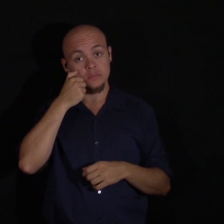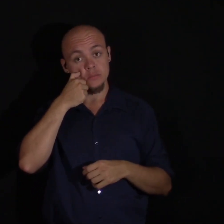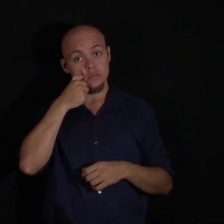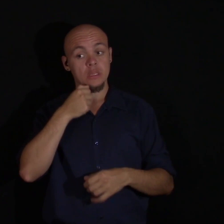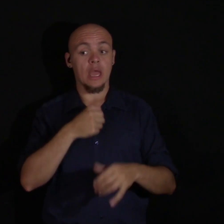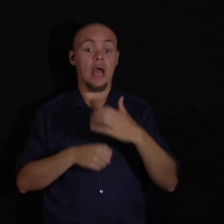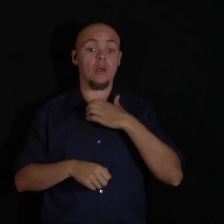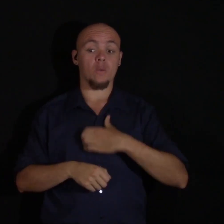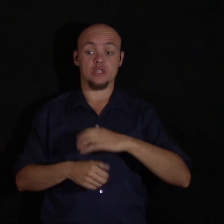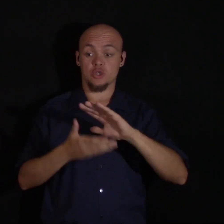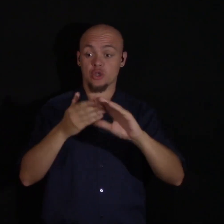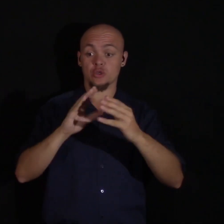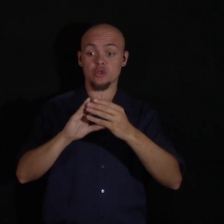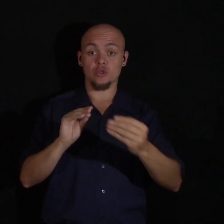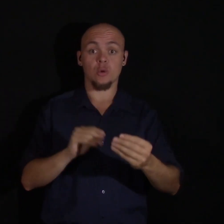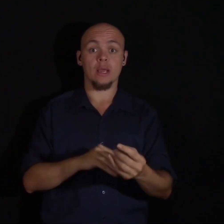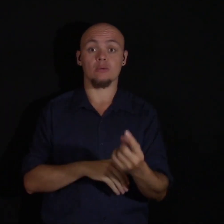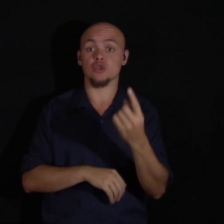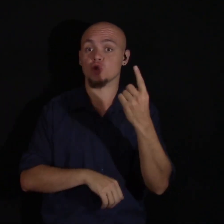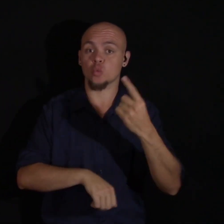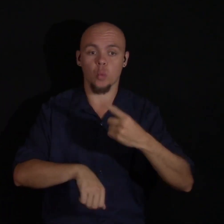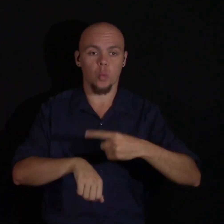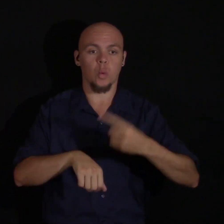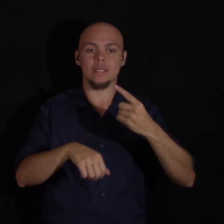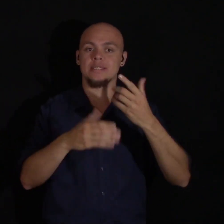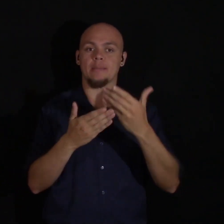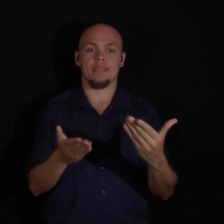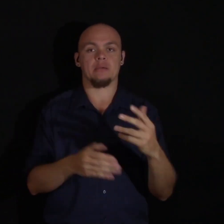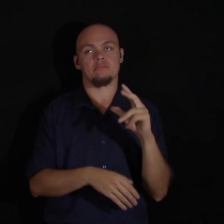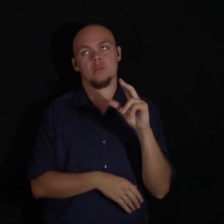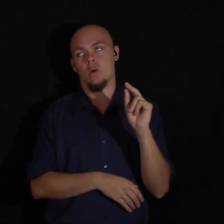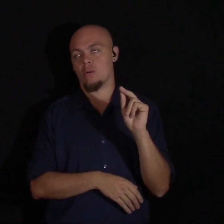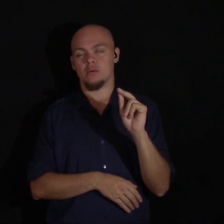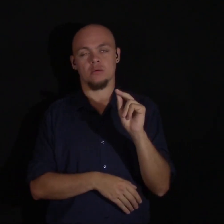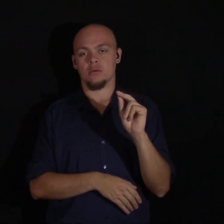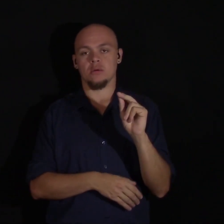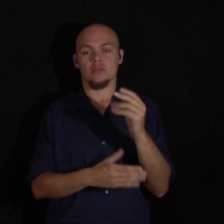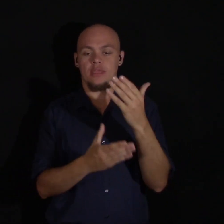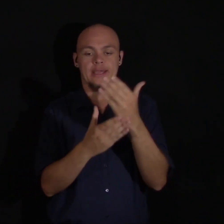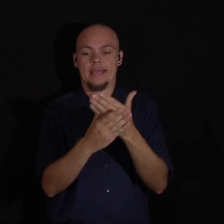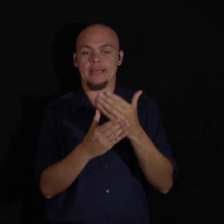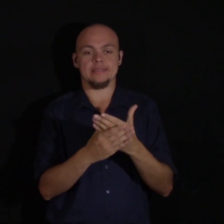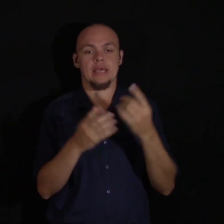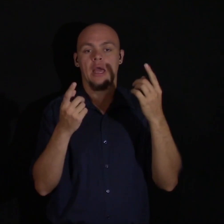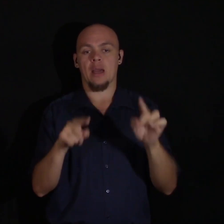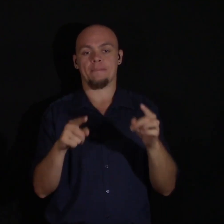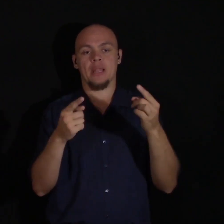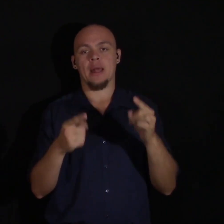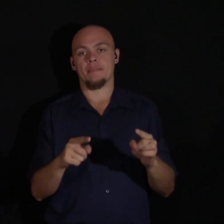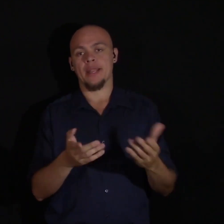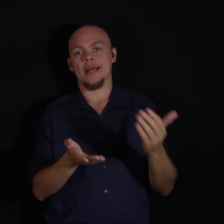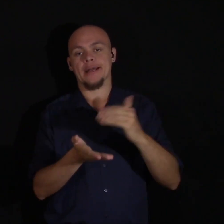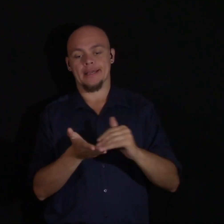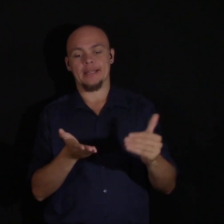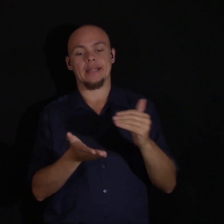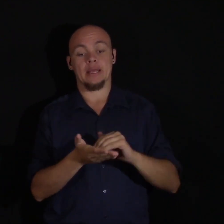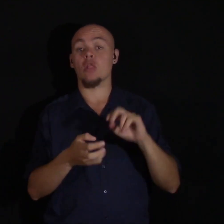just told were only one-time things, but that has not been the case. We have a problem.